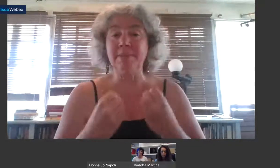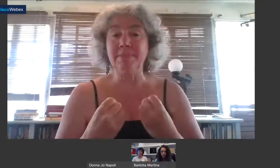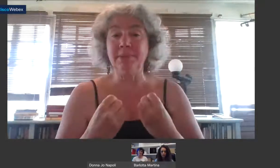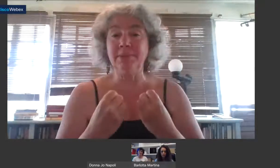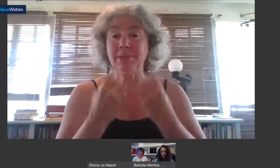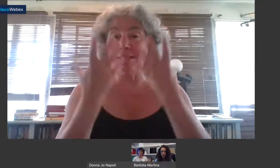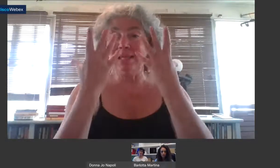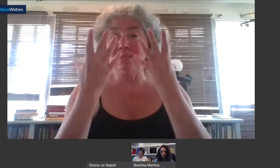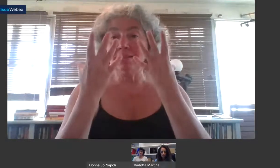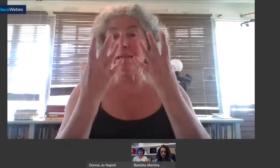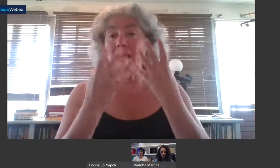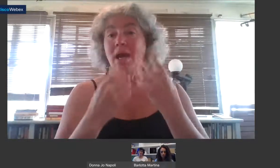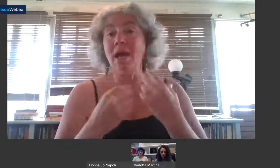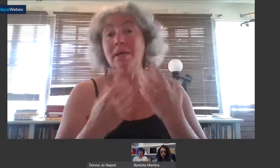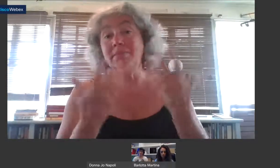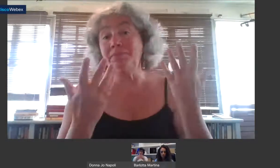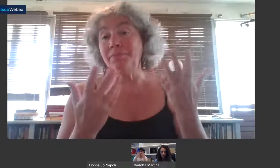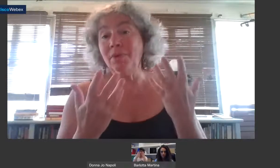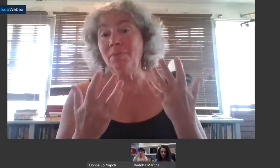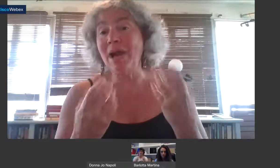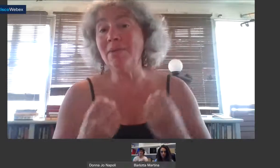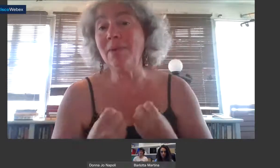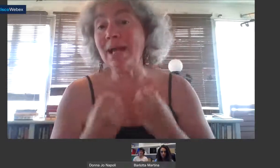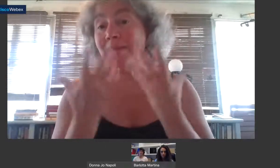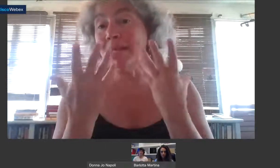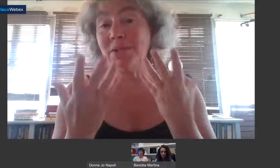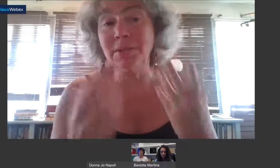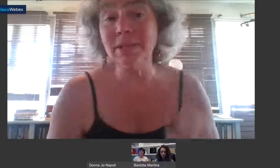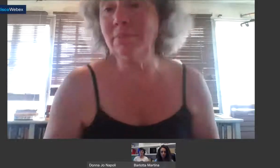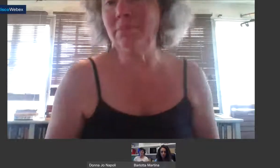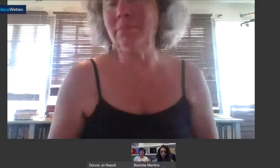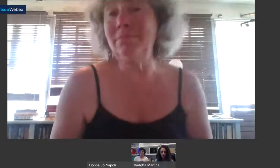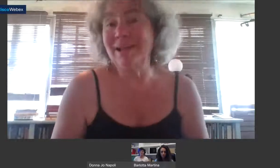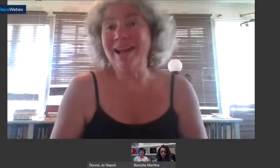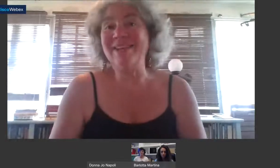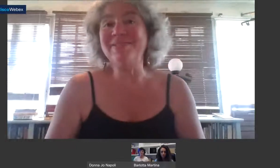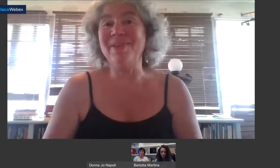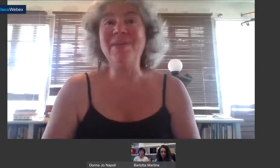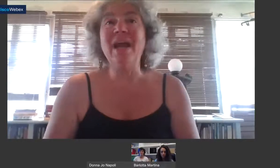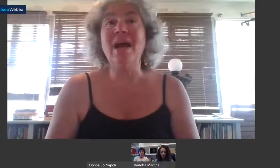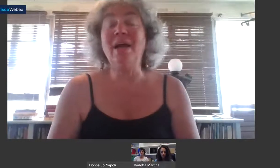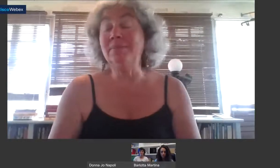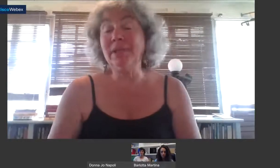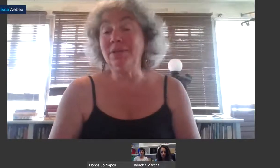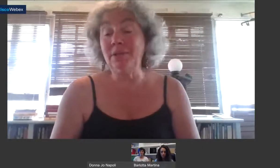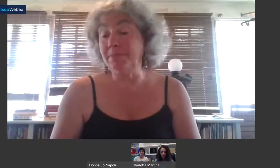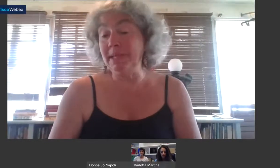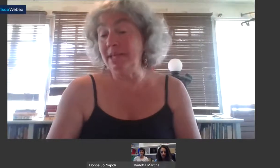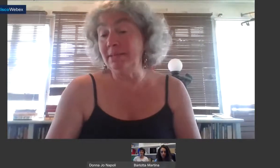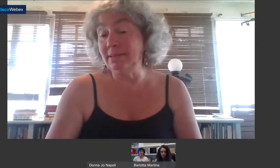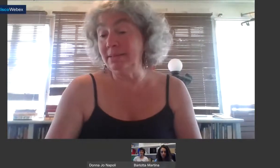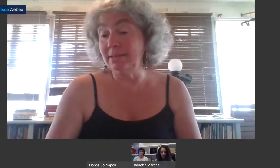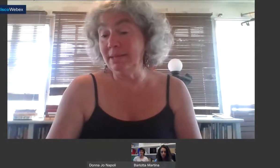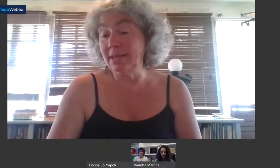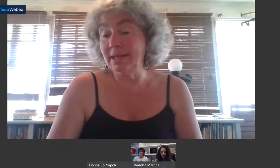people doing this. Why do they do it? I don't know. It could be it's,